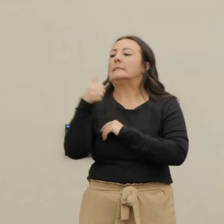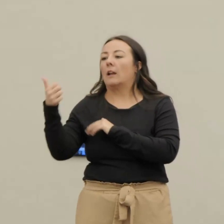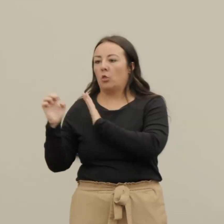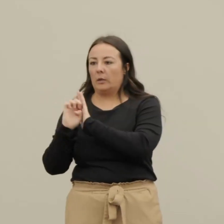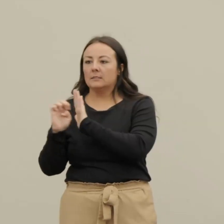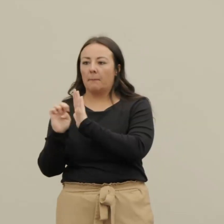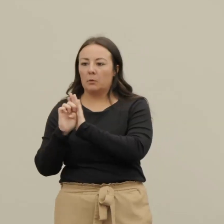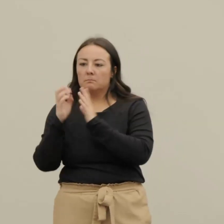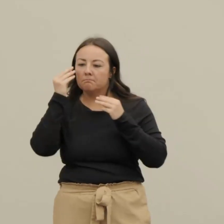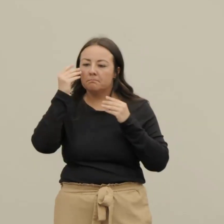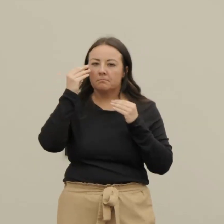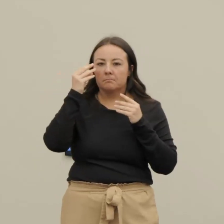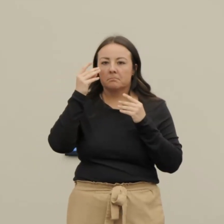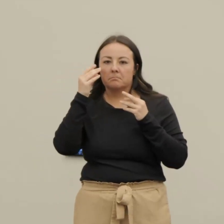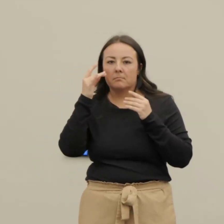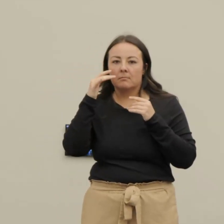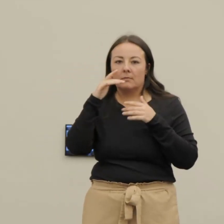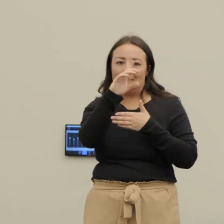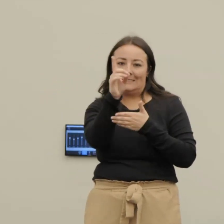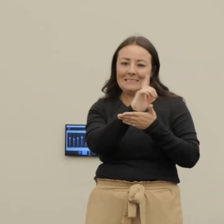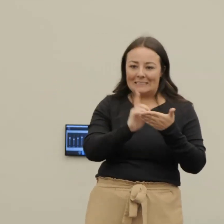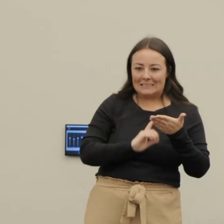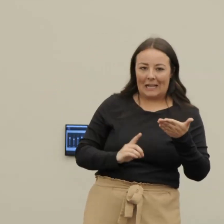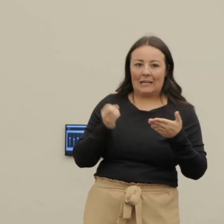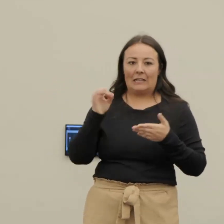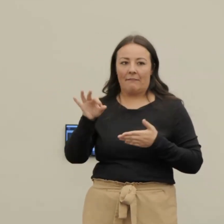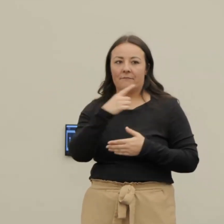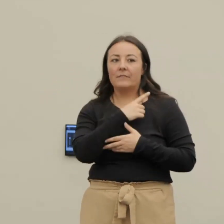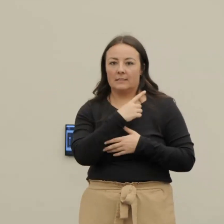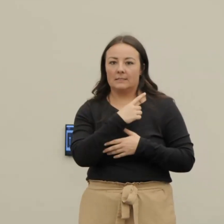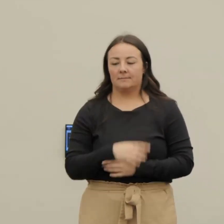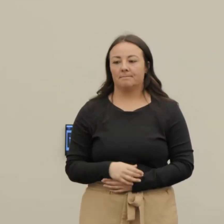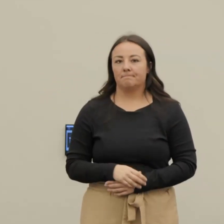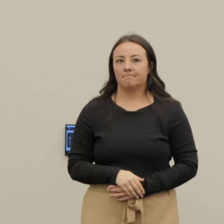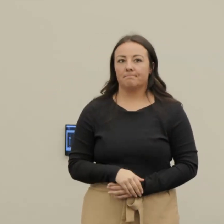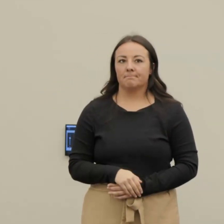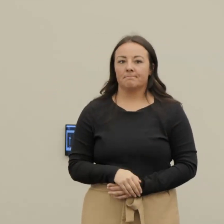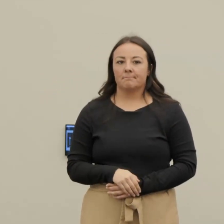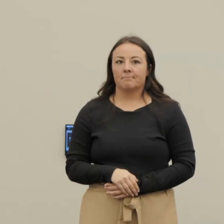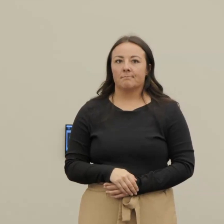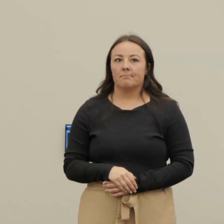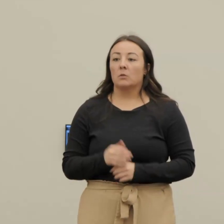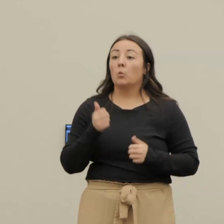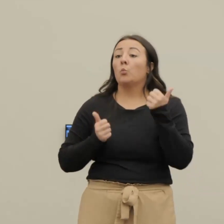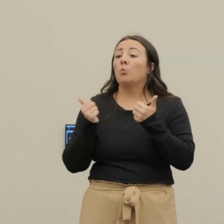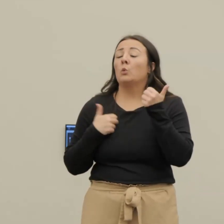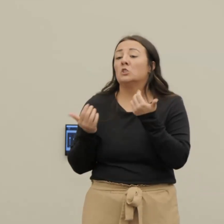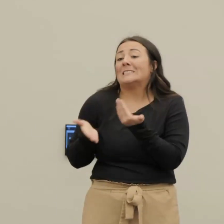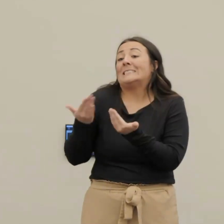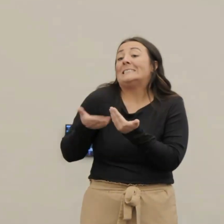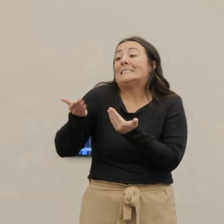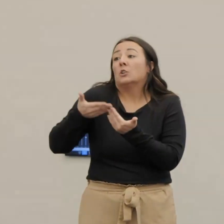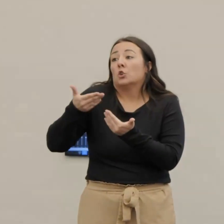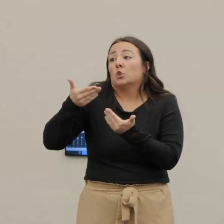example. And let's think about the design of this. Which of these do you think is easier to